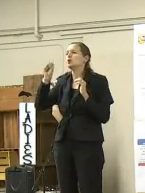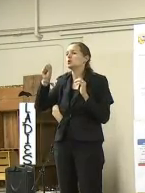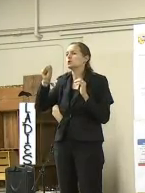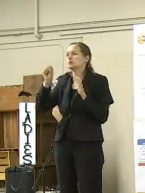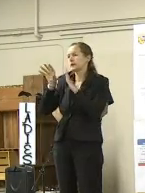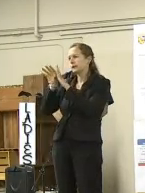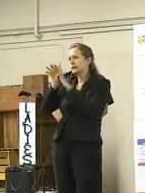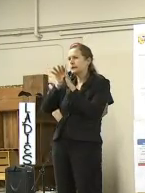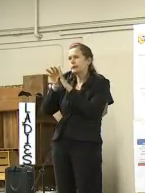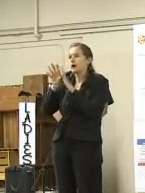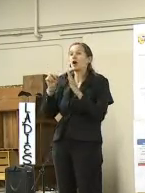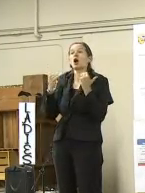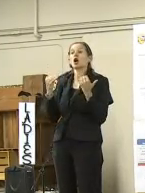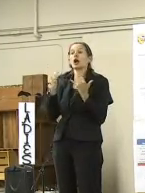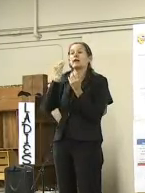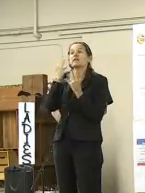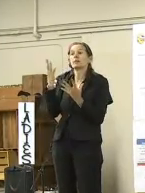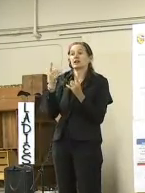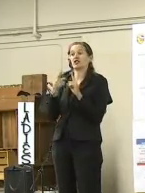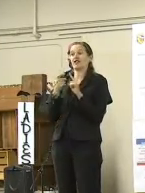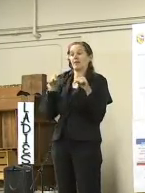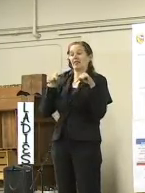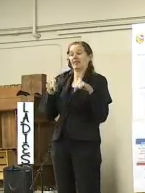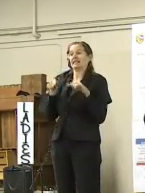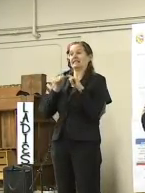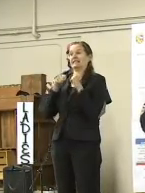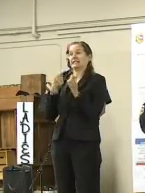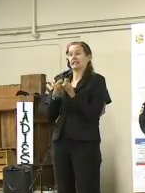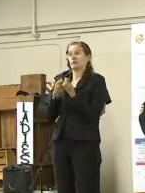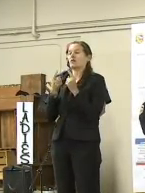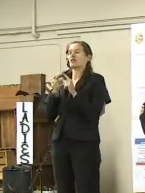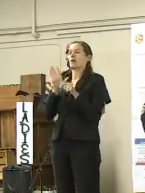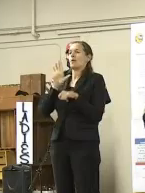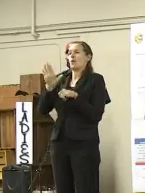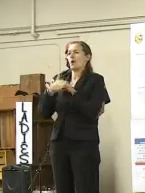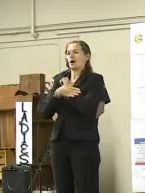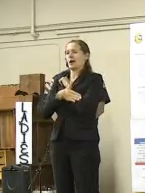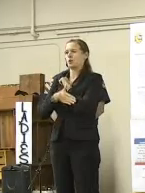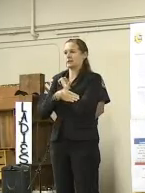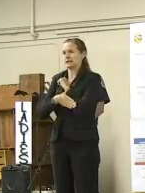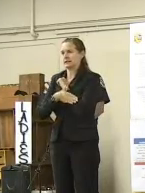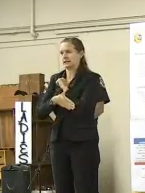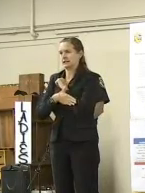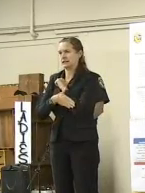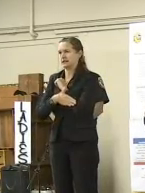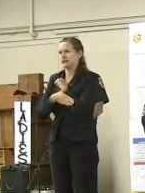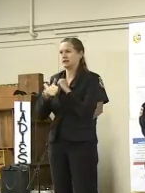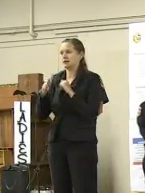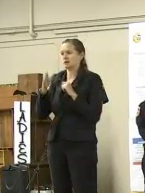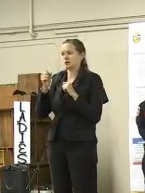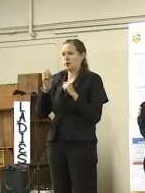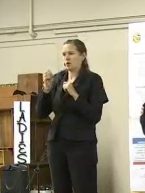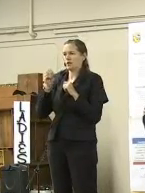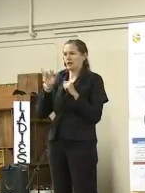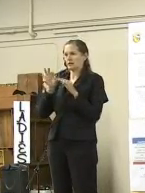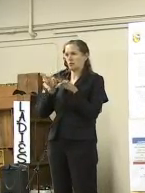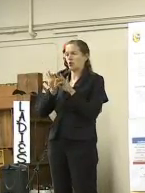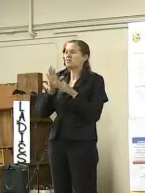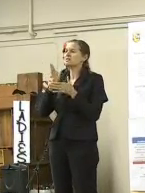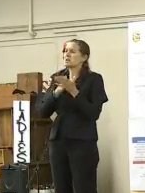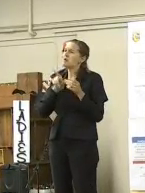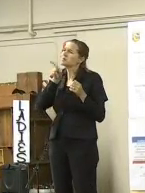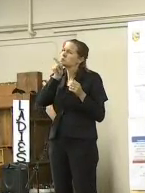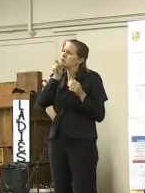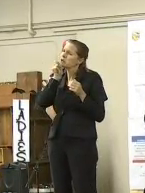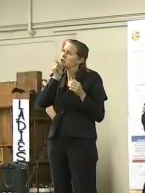from this team, from the county that you live in, and those organizations. Some Twitter feeds that are